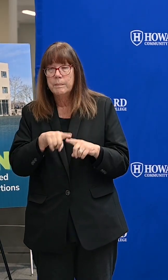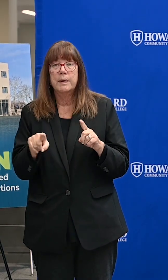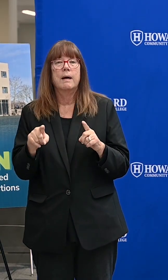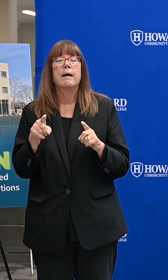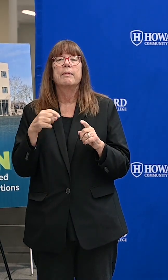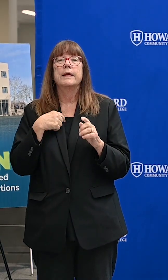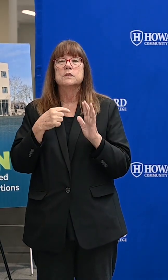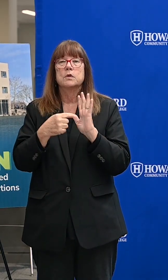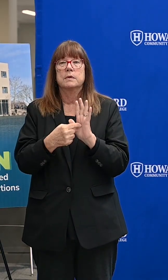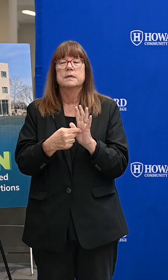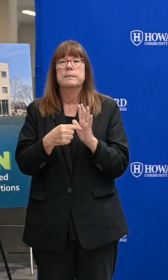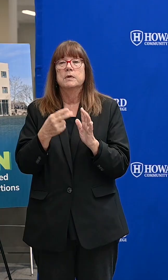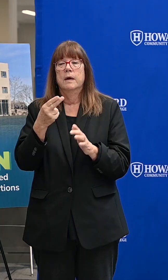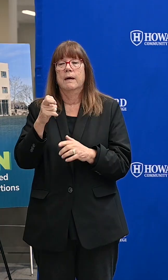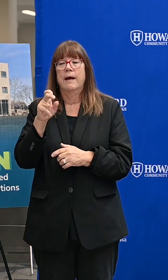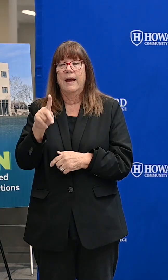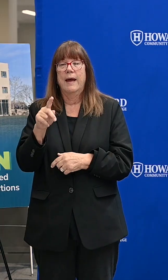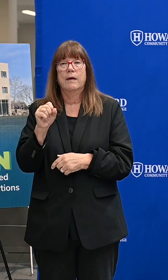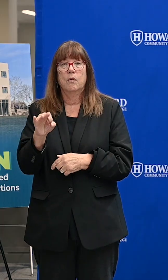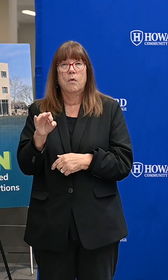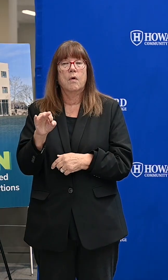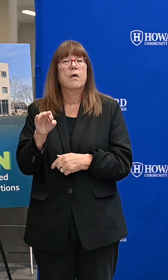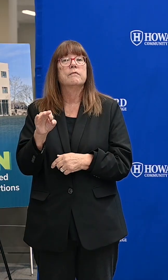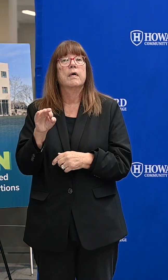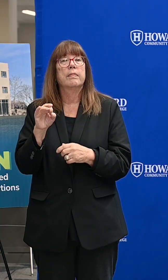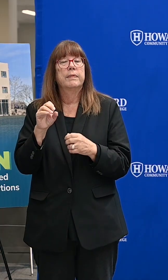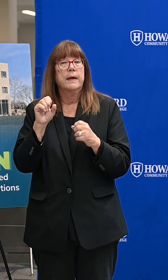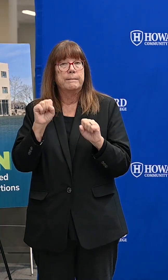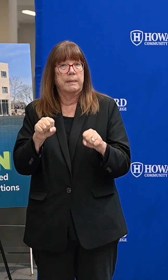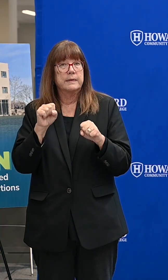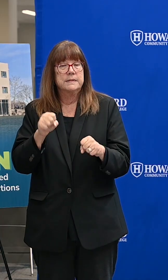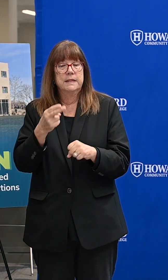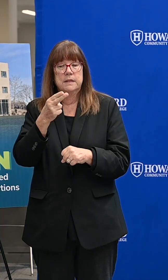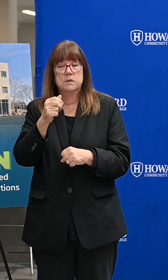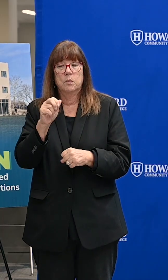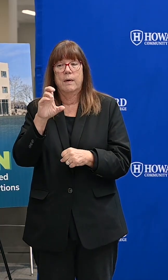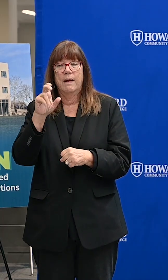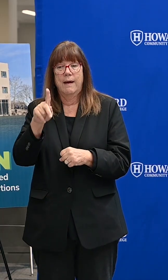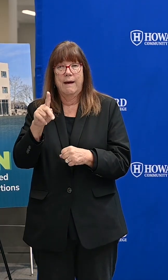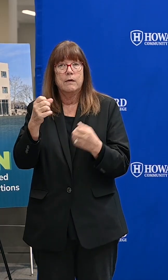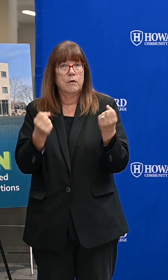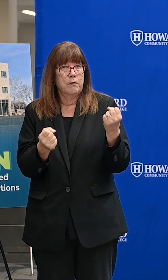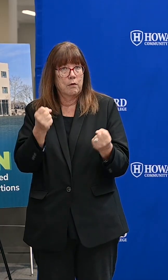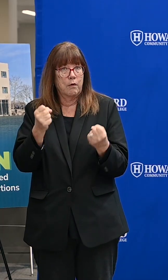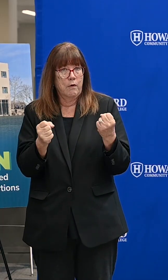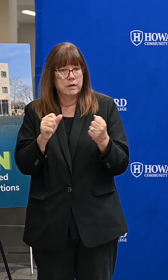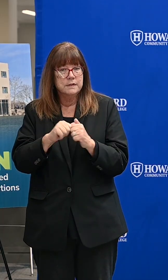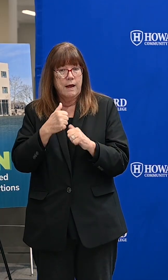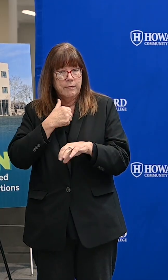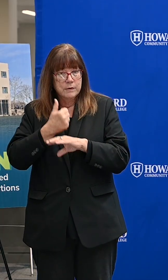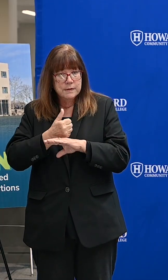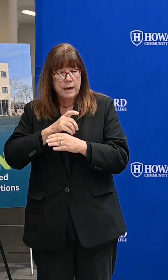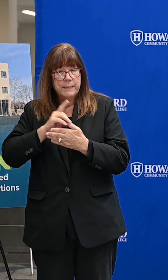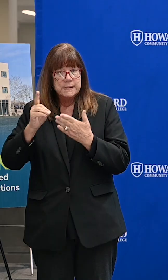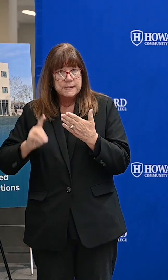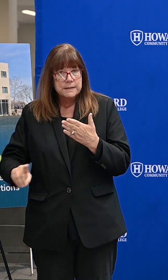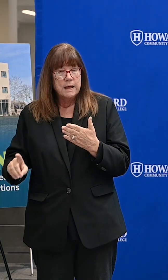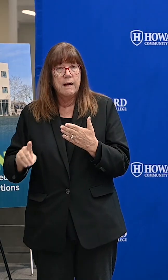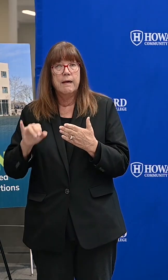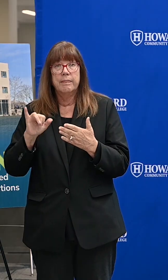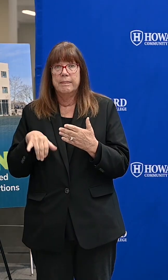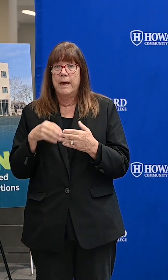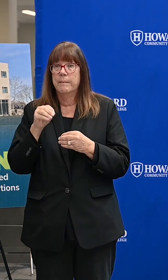a demonstrated hack of the ability to hack cars, right? The way that they had been set up and designed was putting